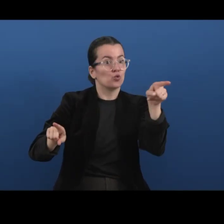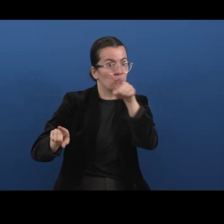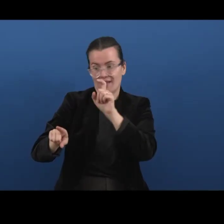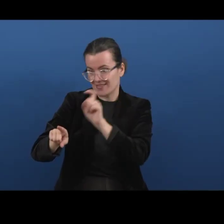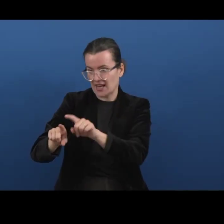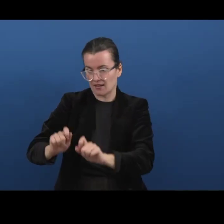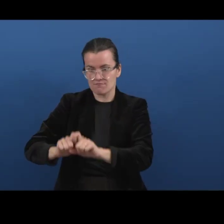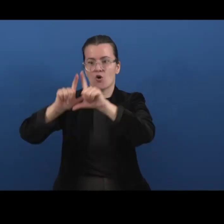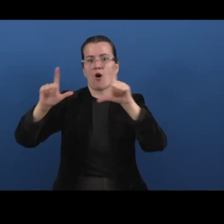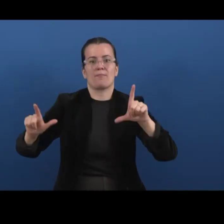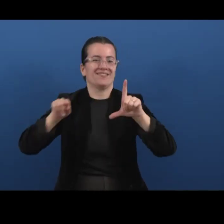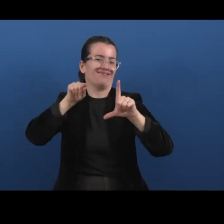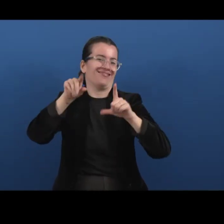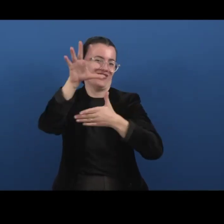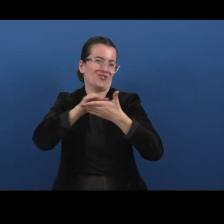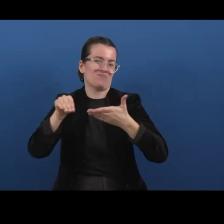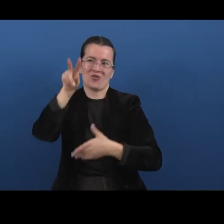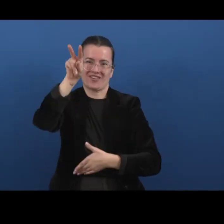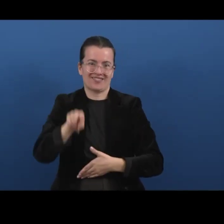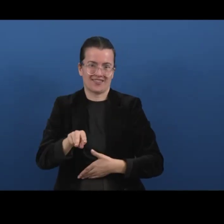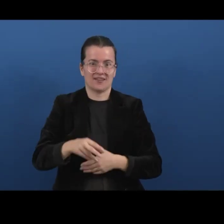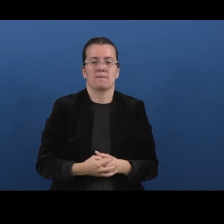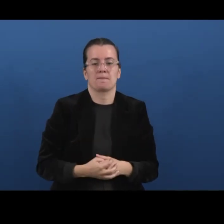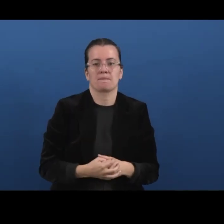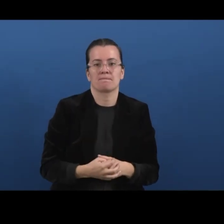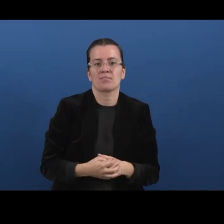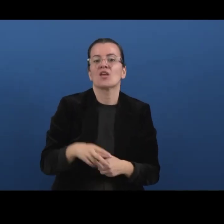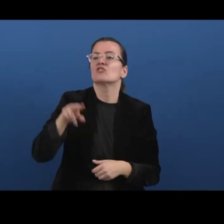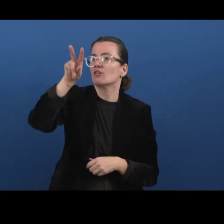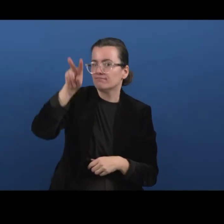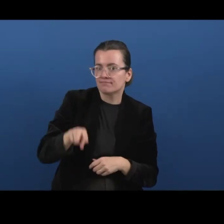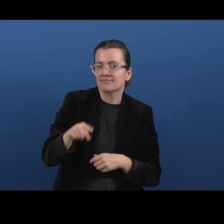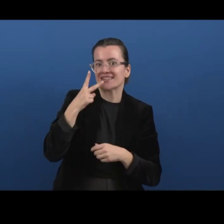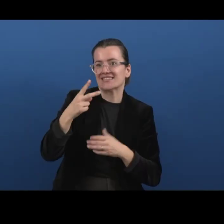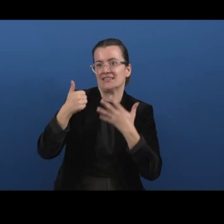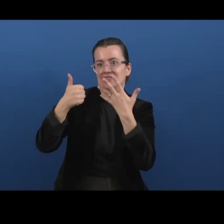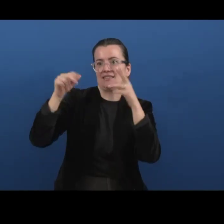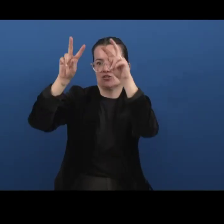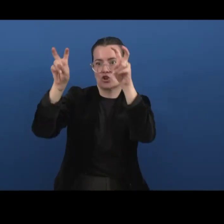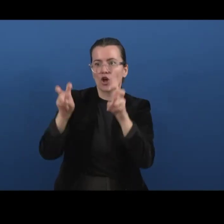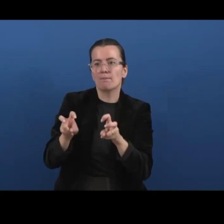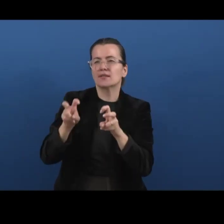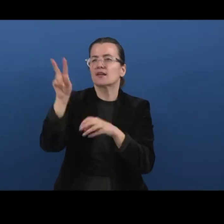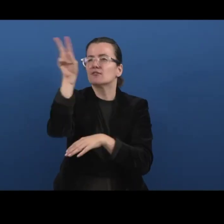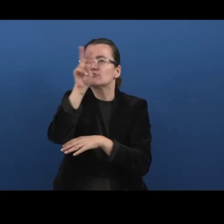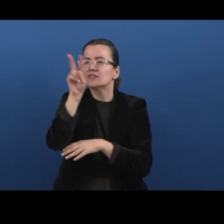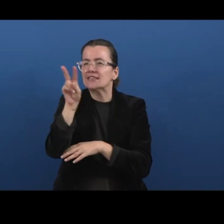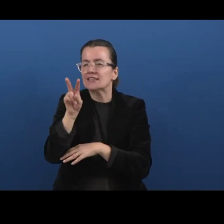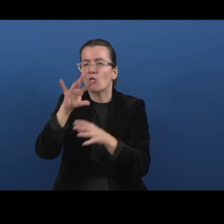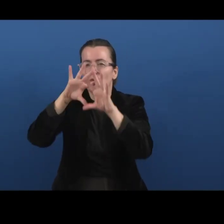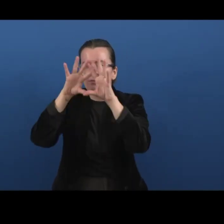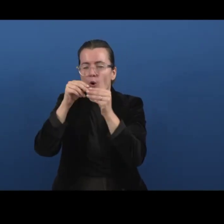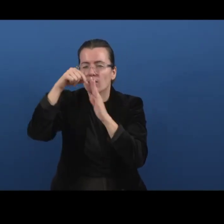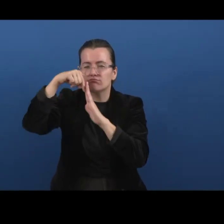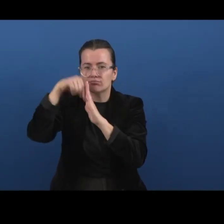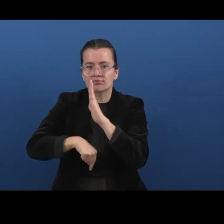You can further explore these themes and how evidence backs up these recommendations. But most importantly,